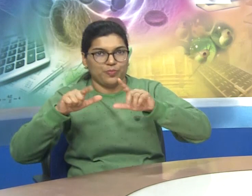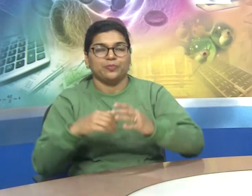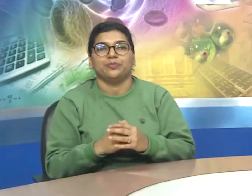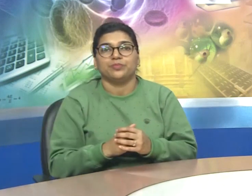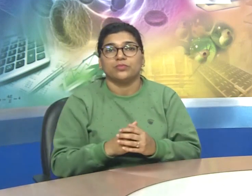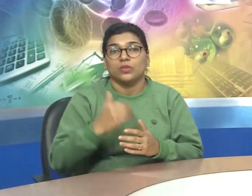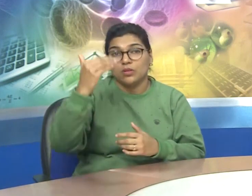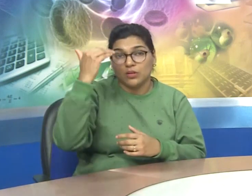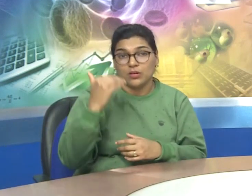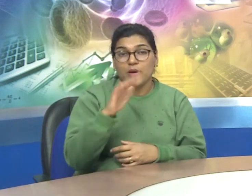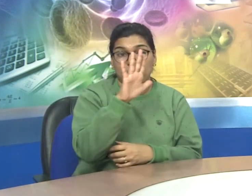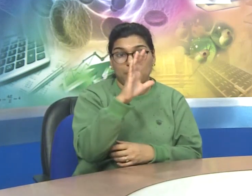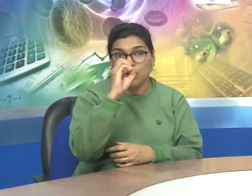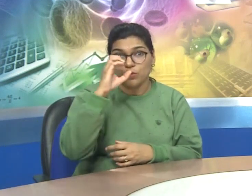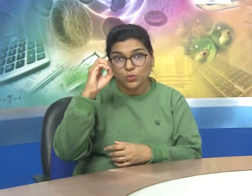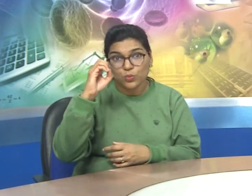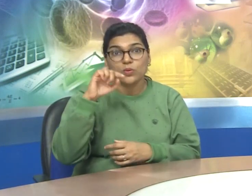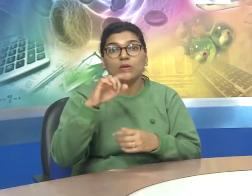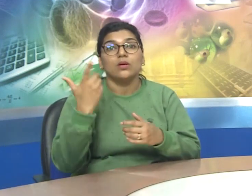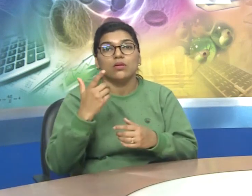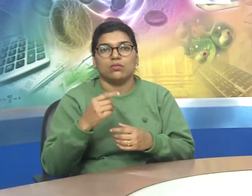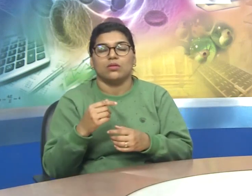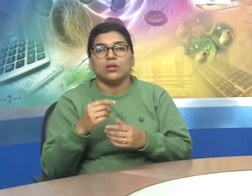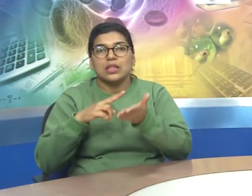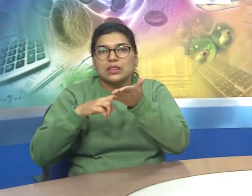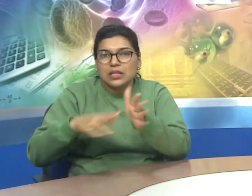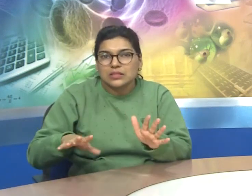500 is used for natural sciences and mathematics.